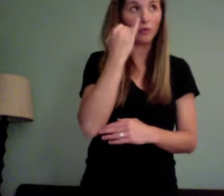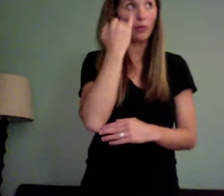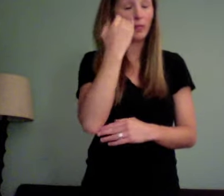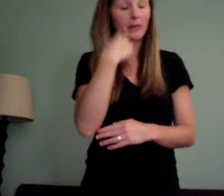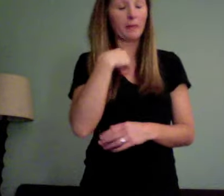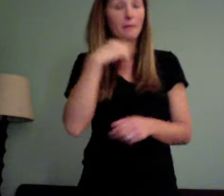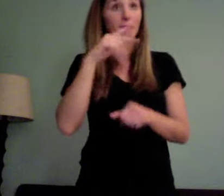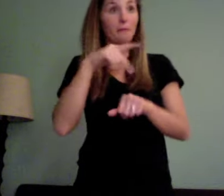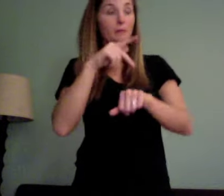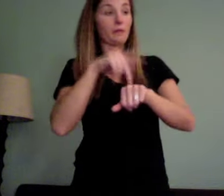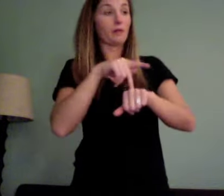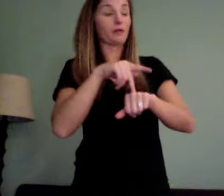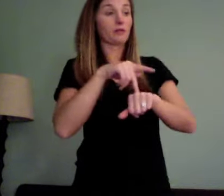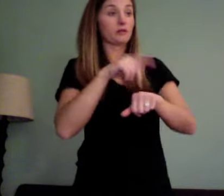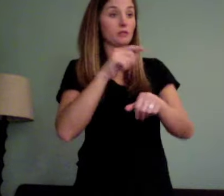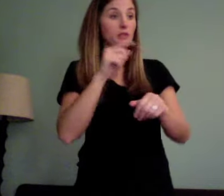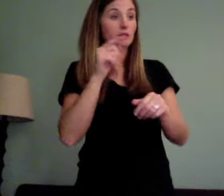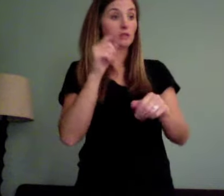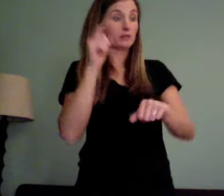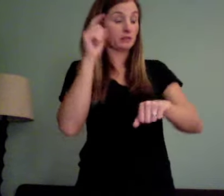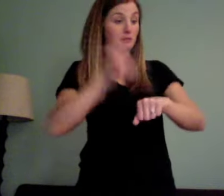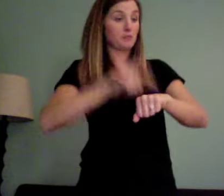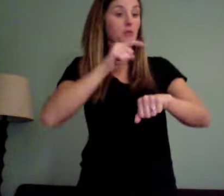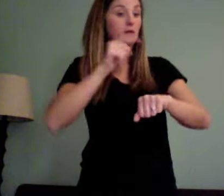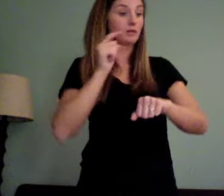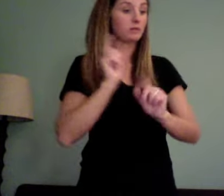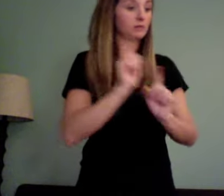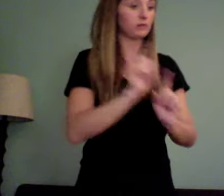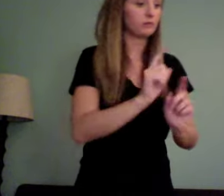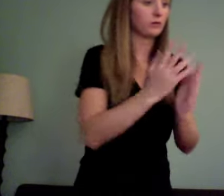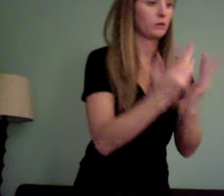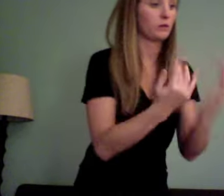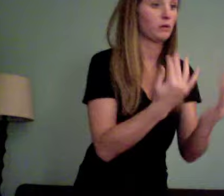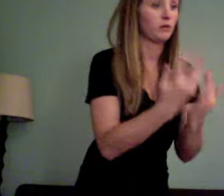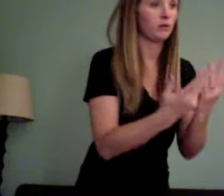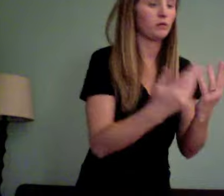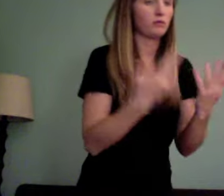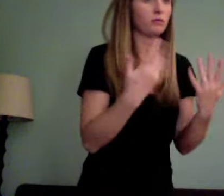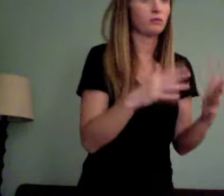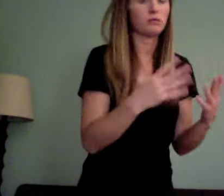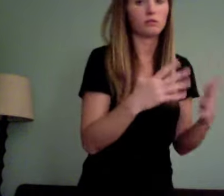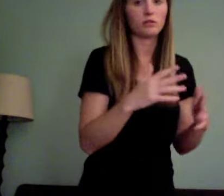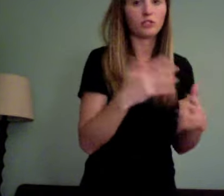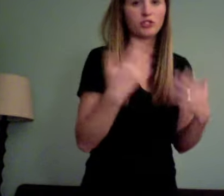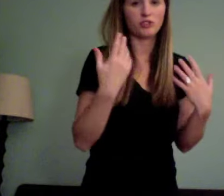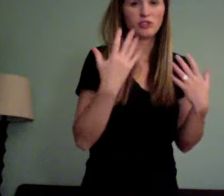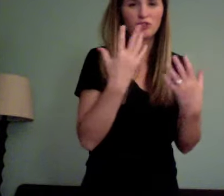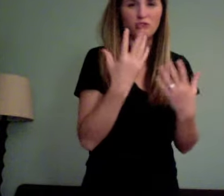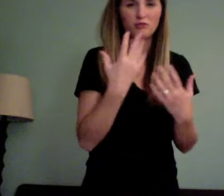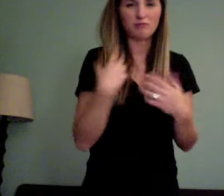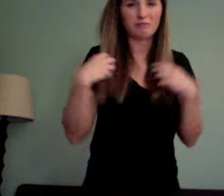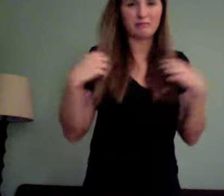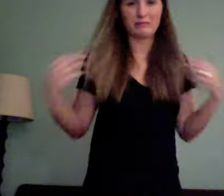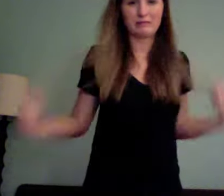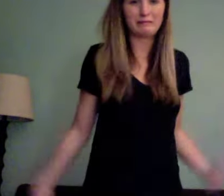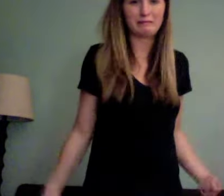do the moment I get to that shore is, first thing first, I'm going to dry off because I'm wet. And probably because it's a little chilly and I'm